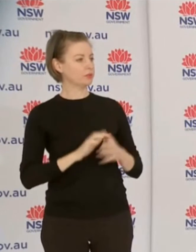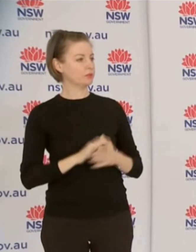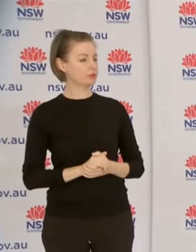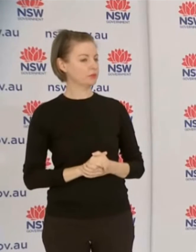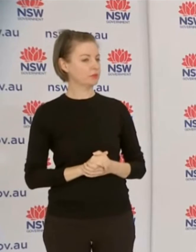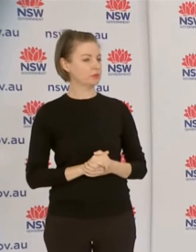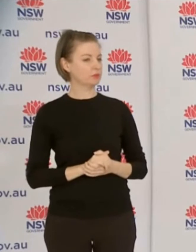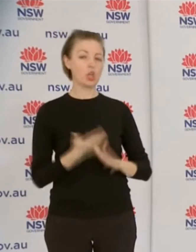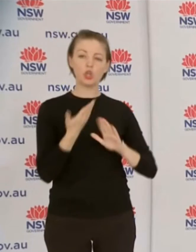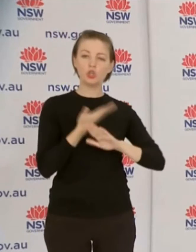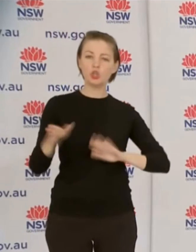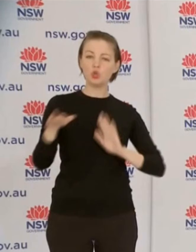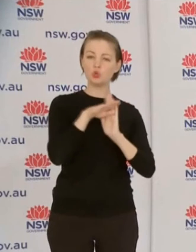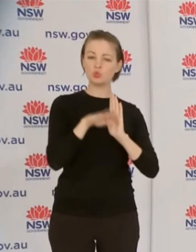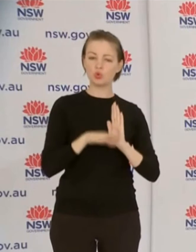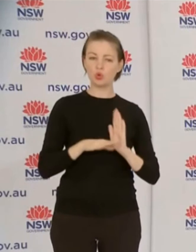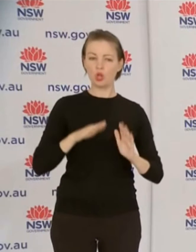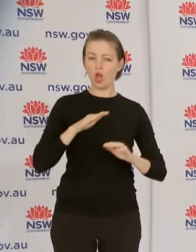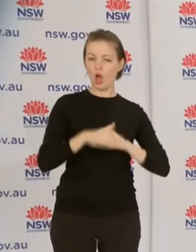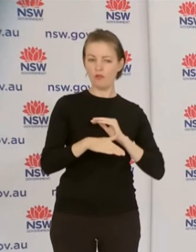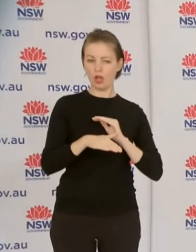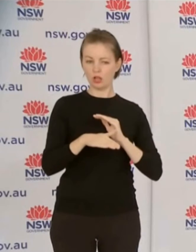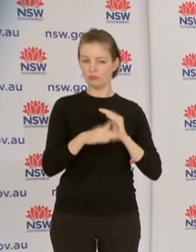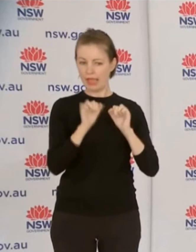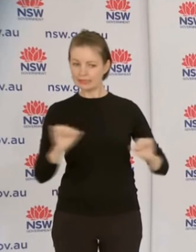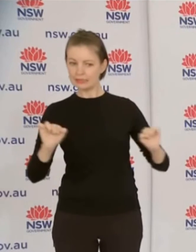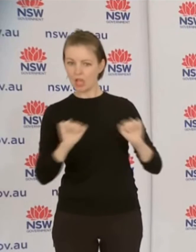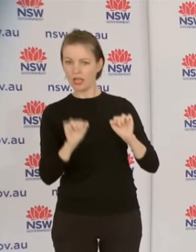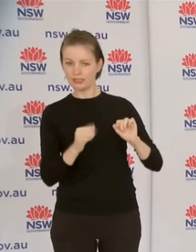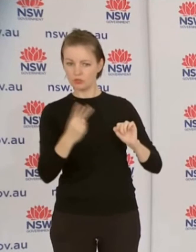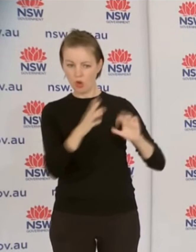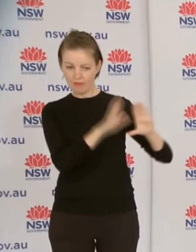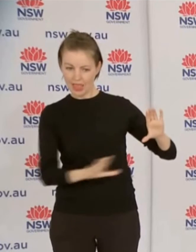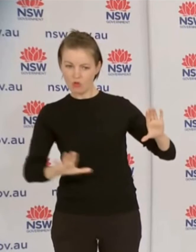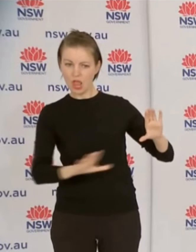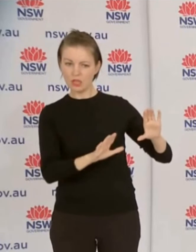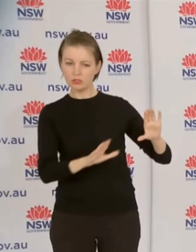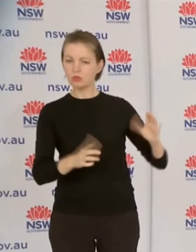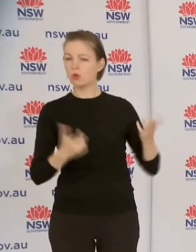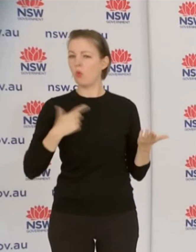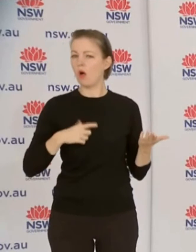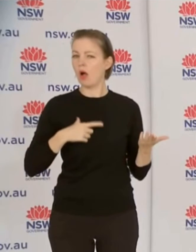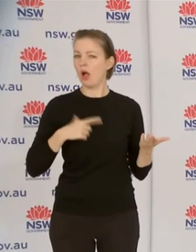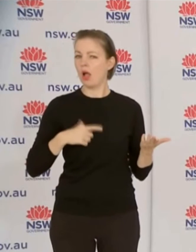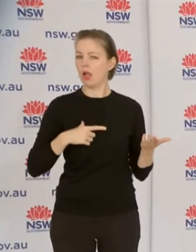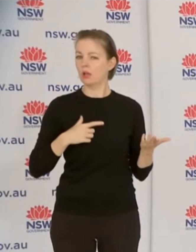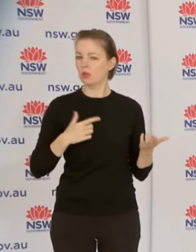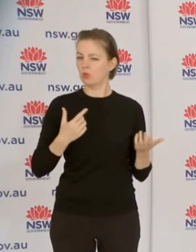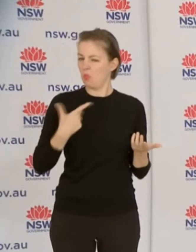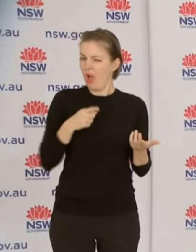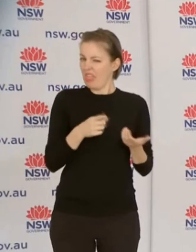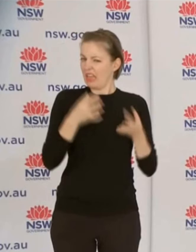you from going further, say removing the curfew? Oh, certainly. Well, obviously we know that outdoor exercise, especially in